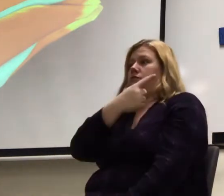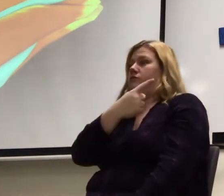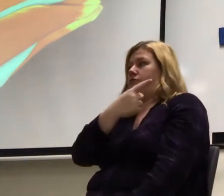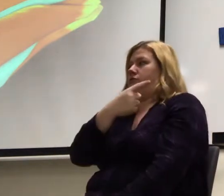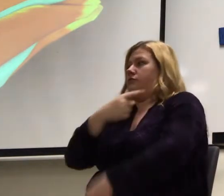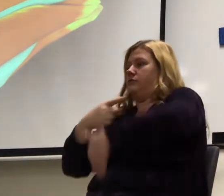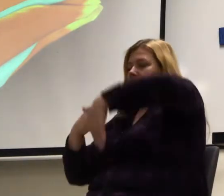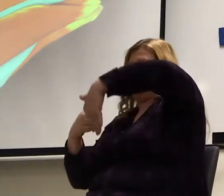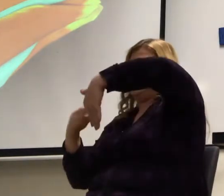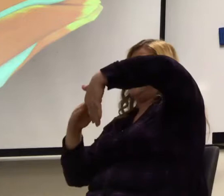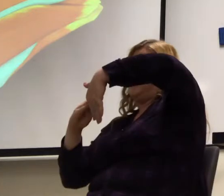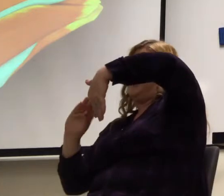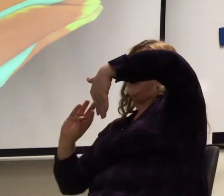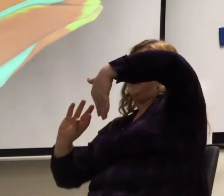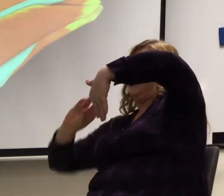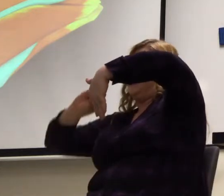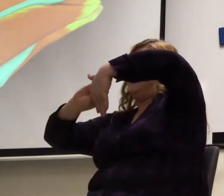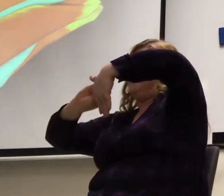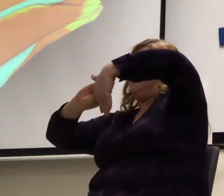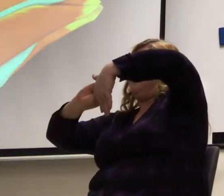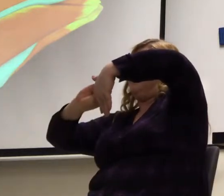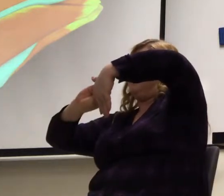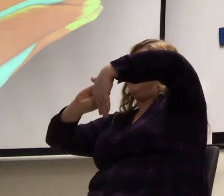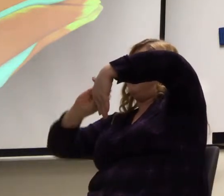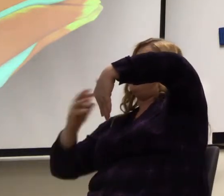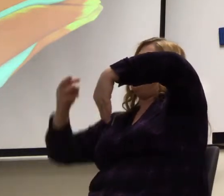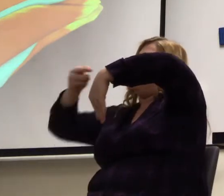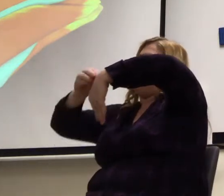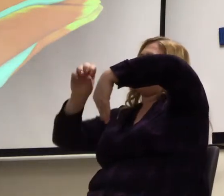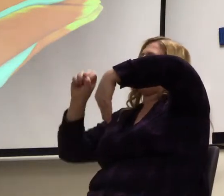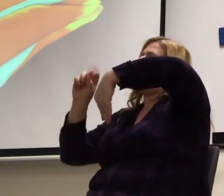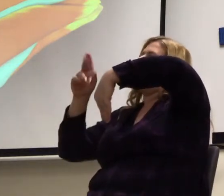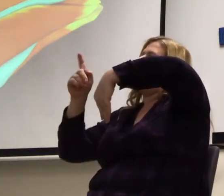In this supraspinous fossa is supraspinatus.